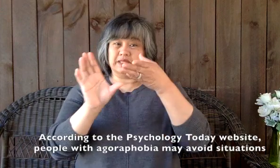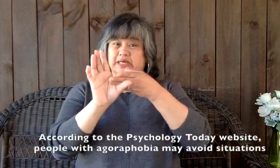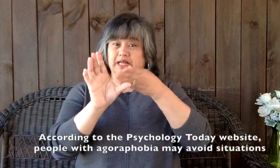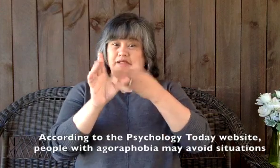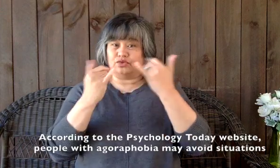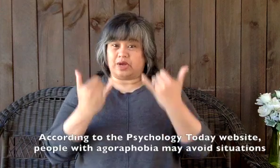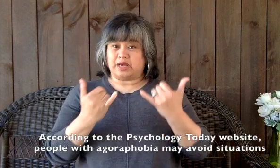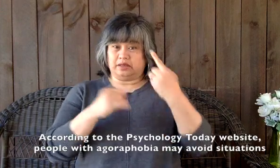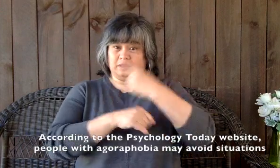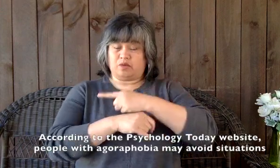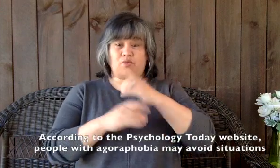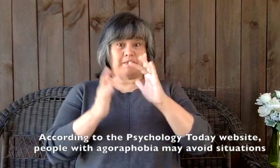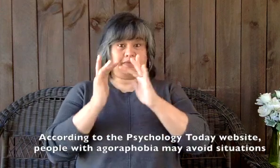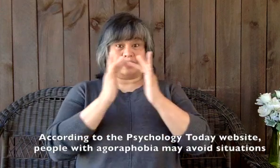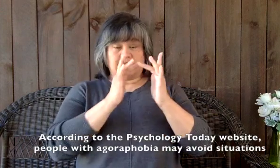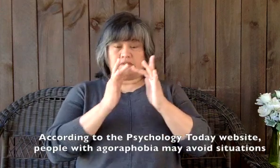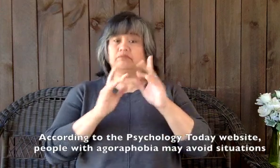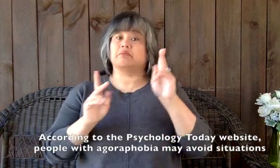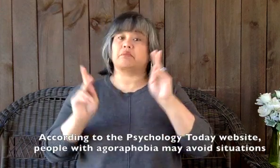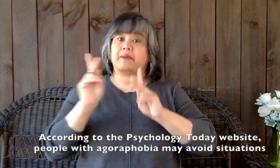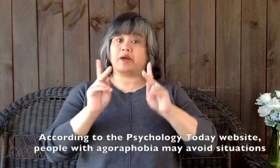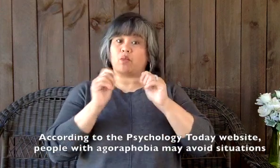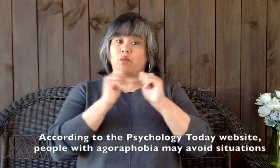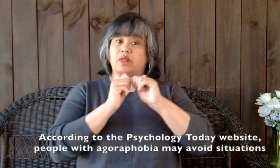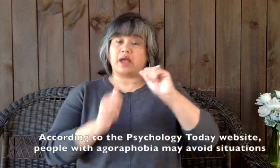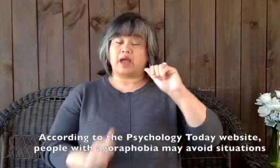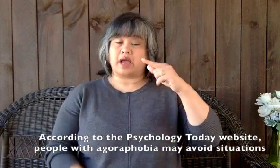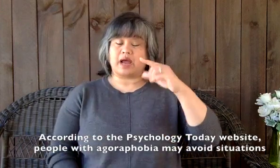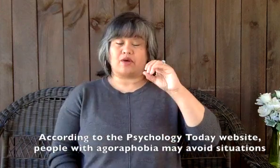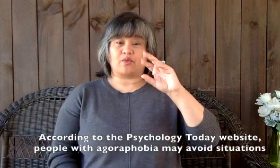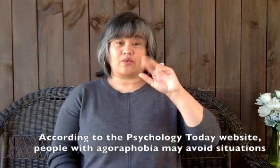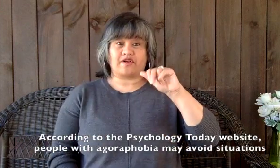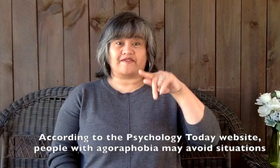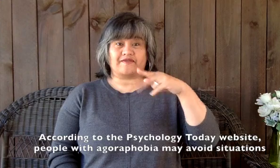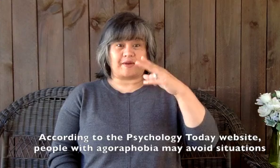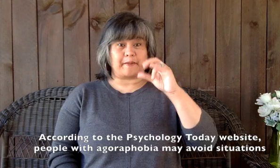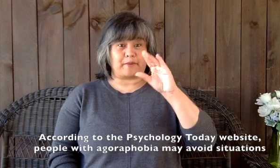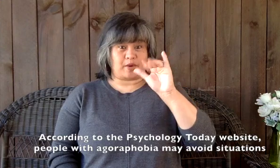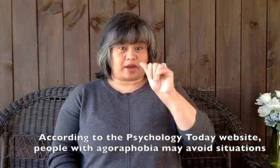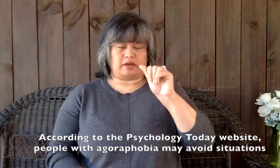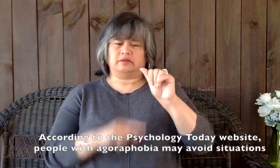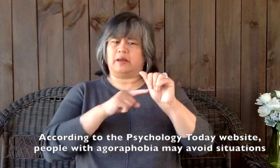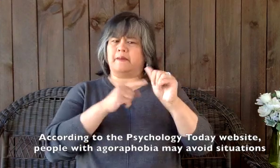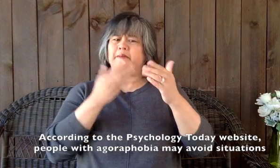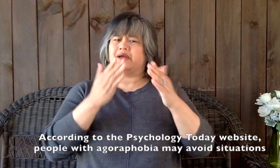According to the Psychology Today website, people with agoraphobia may avoid situations